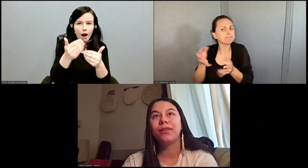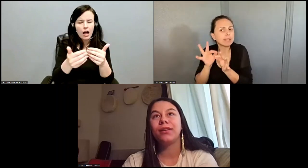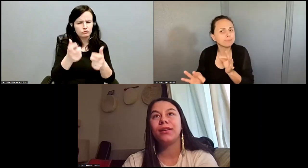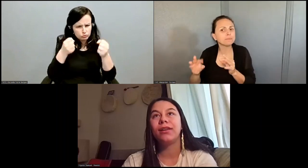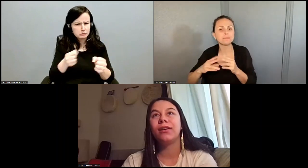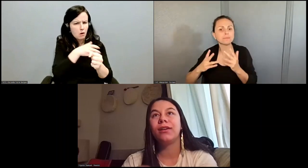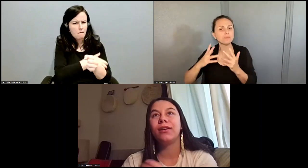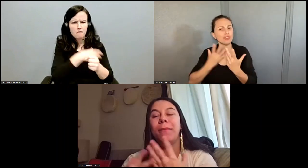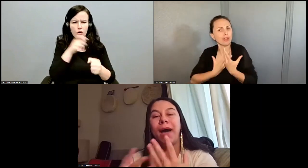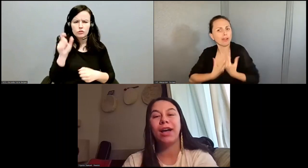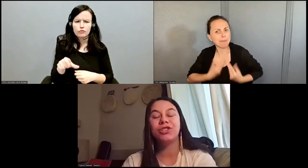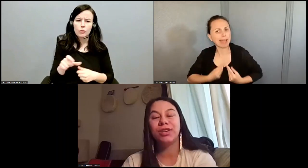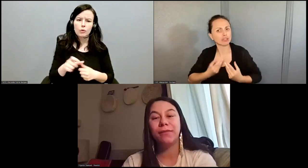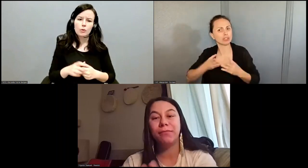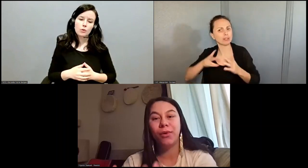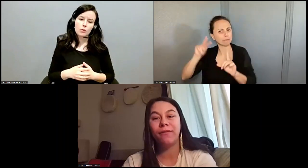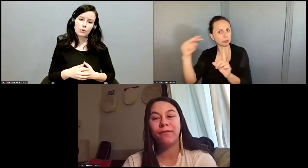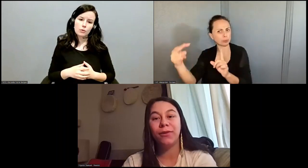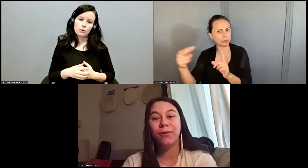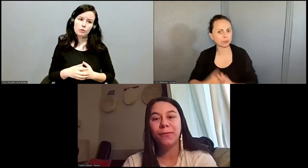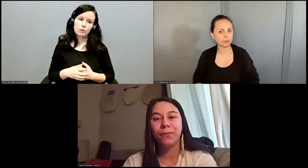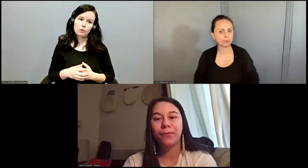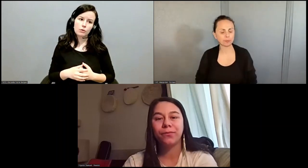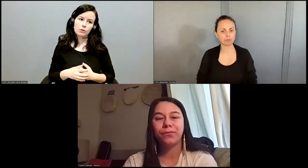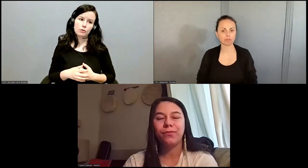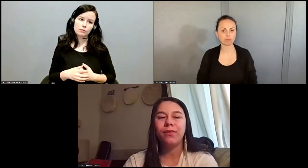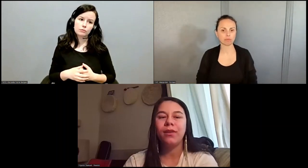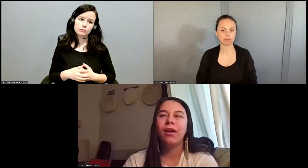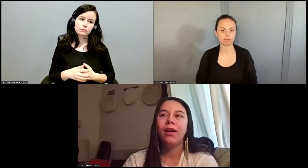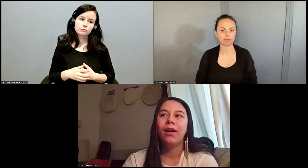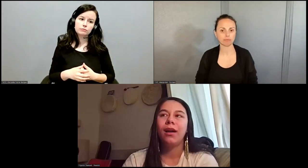simply compassionate point of view.